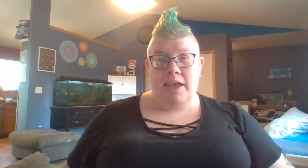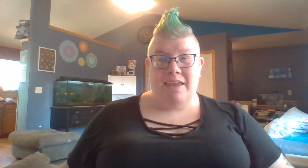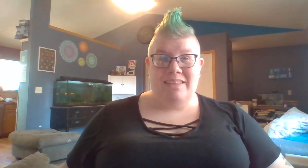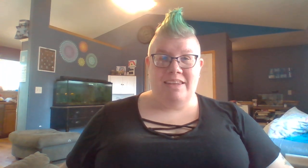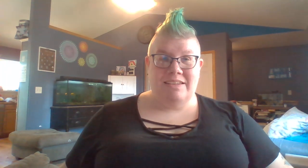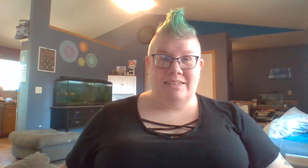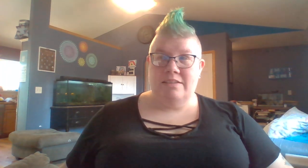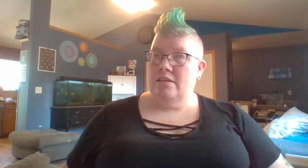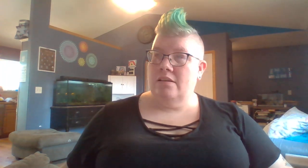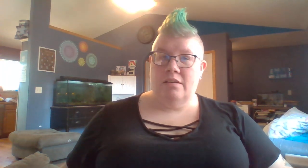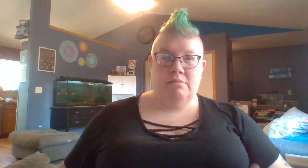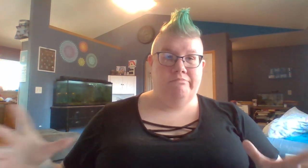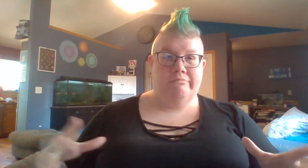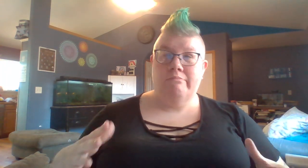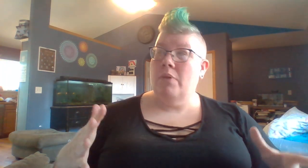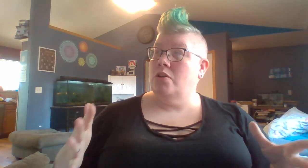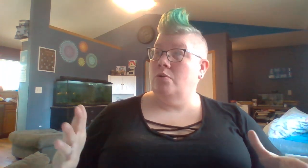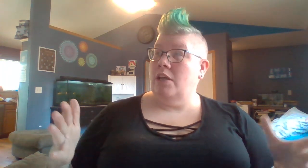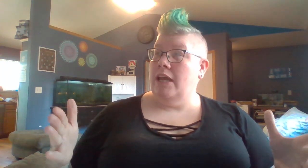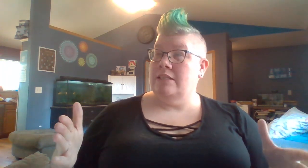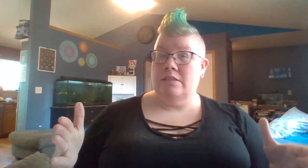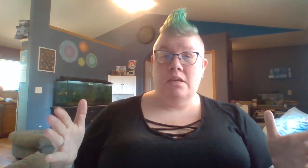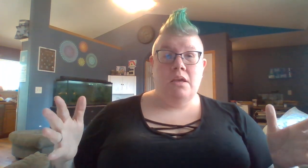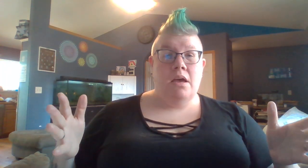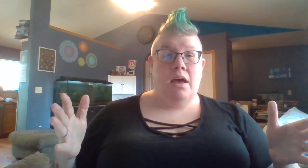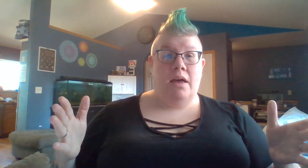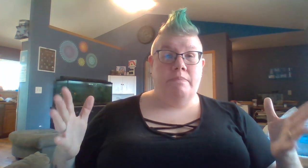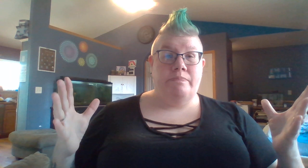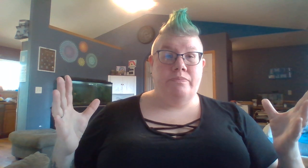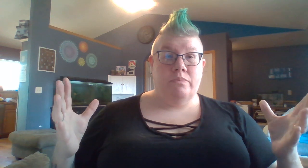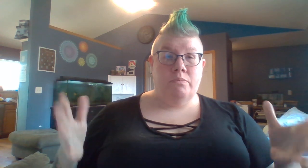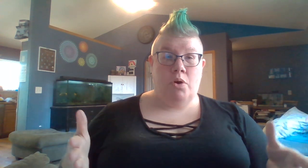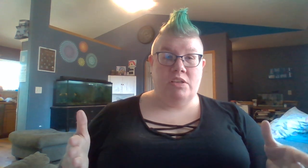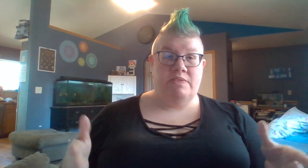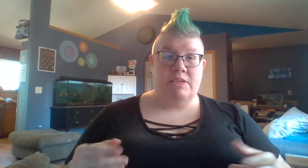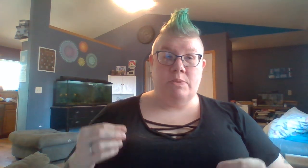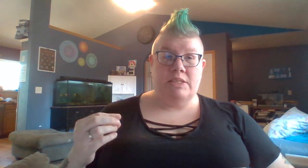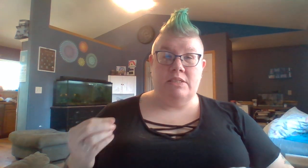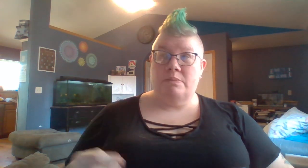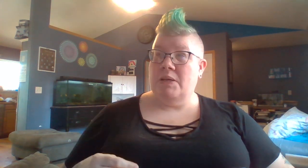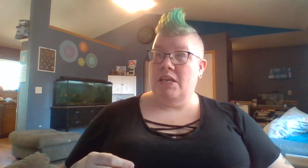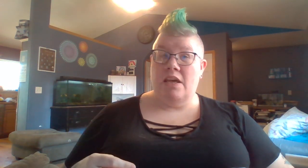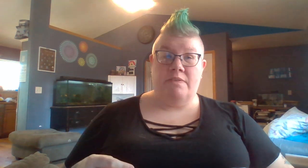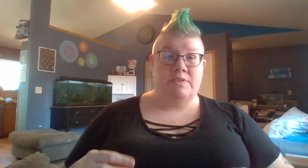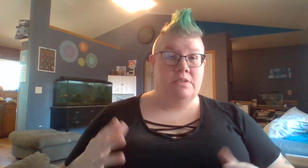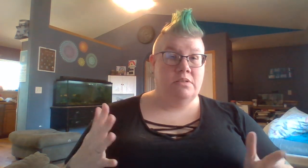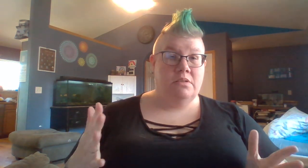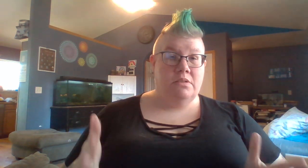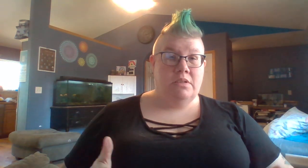on this module, I guess. Productivity suites, PDFs.